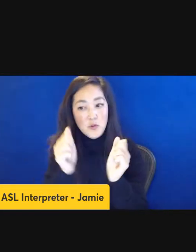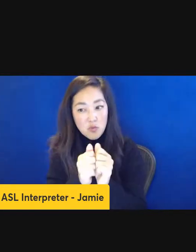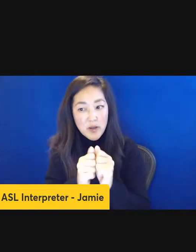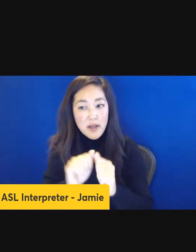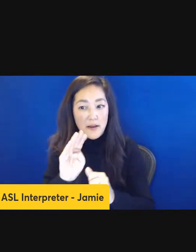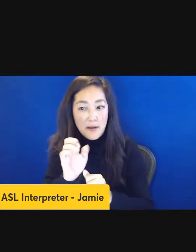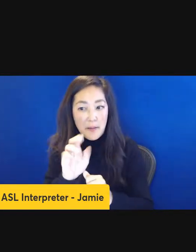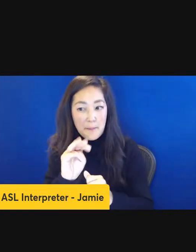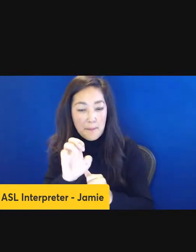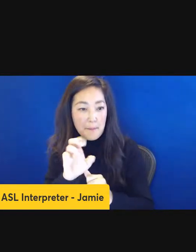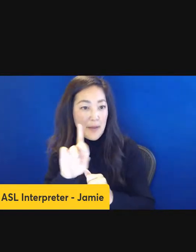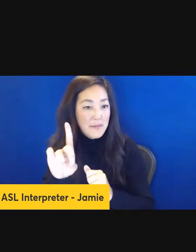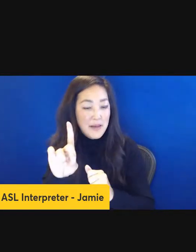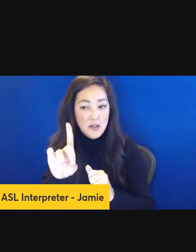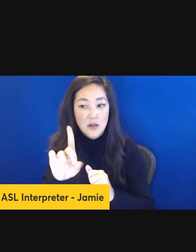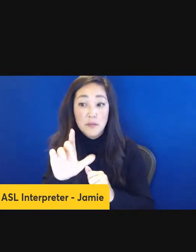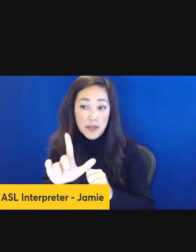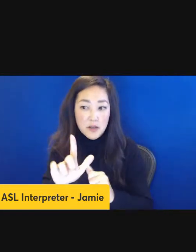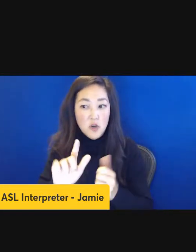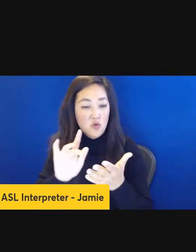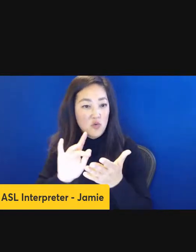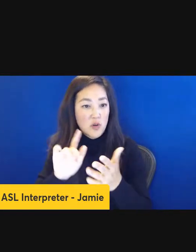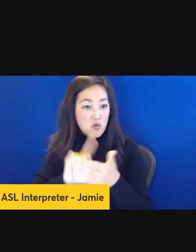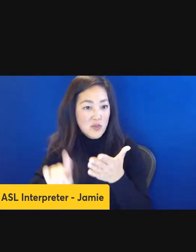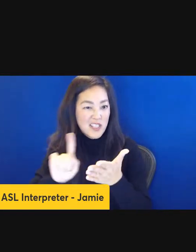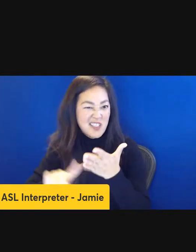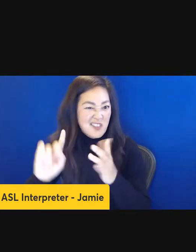Braun, turning it over to you.